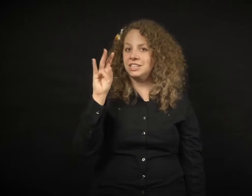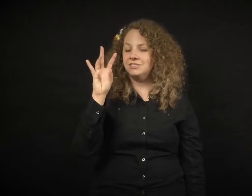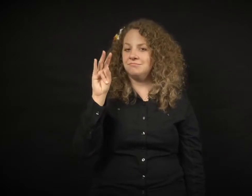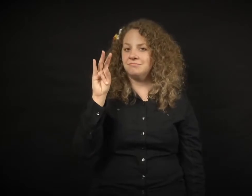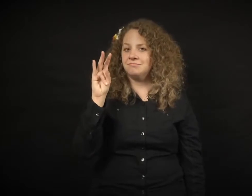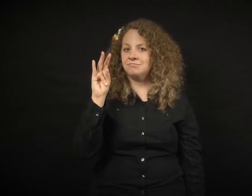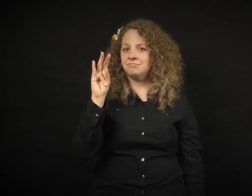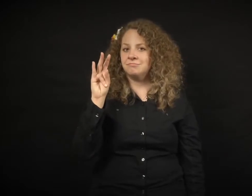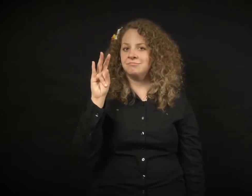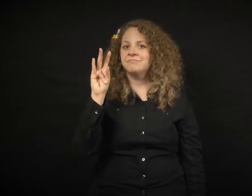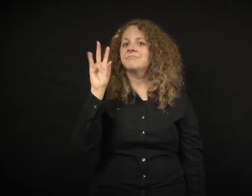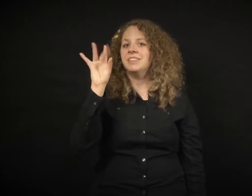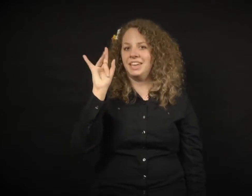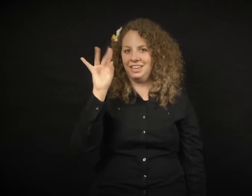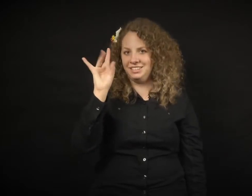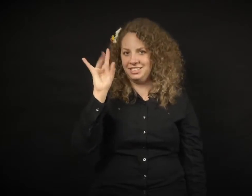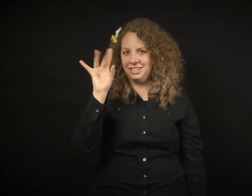17, 18,